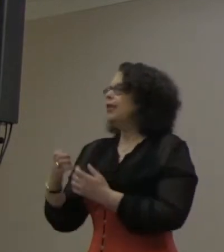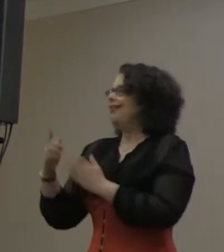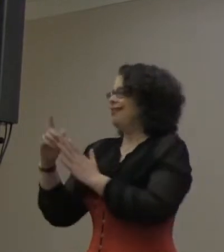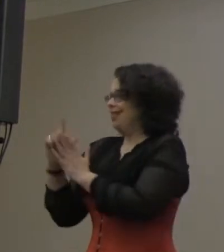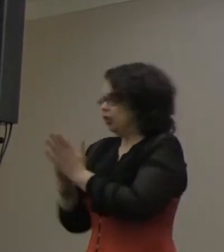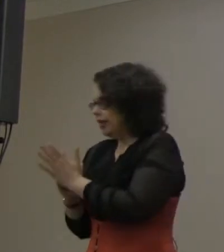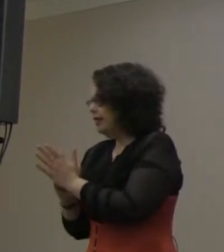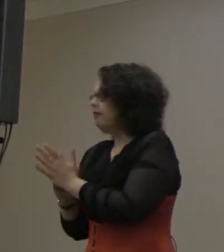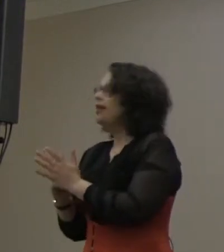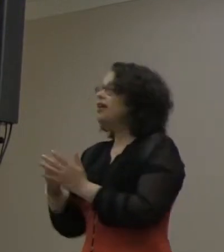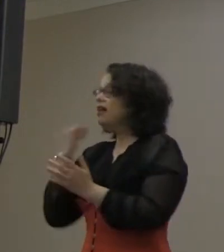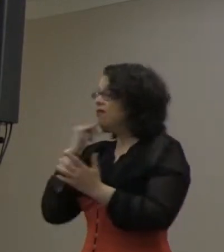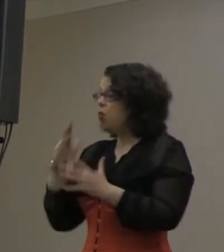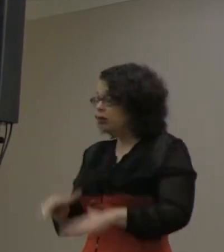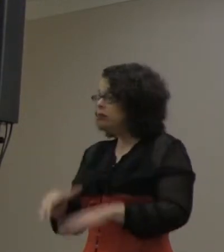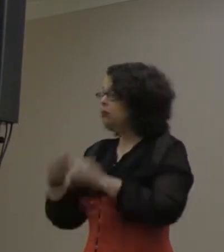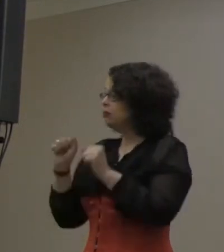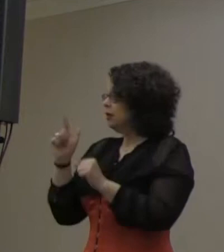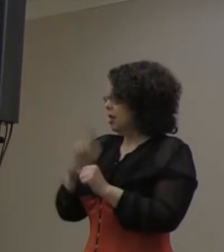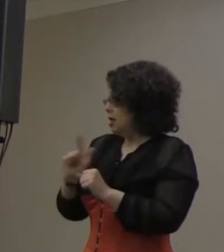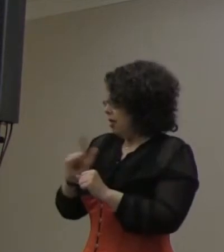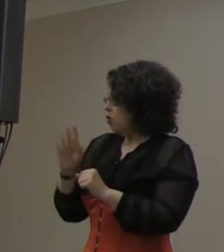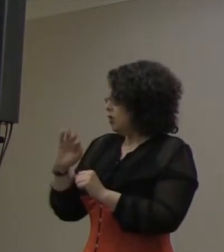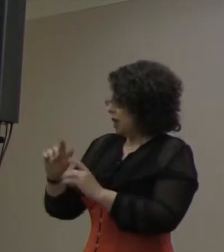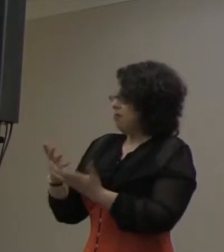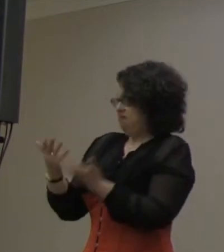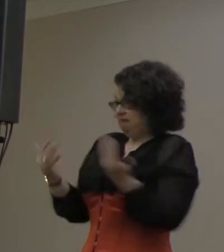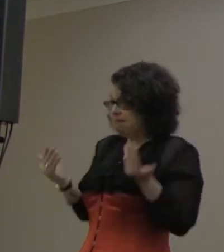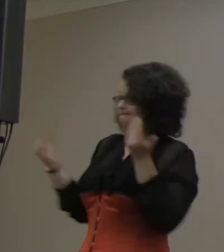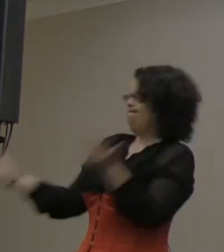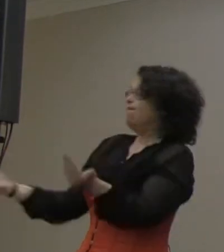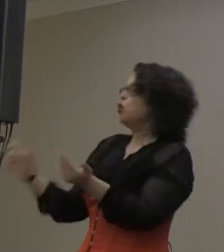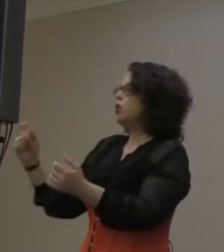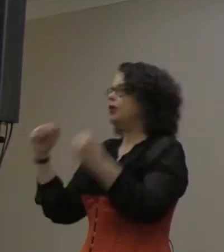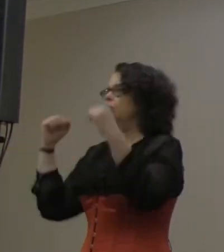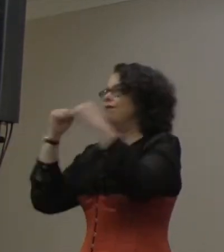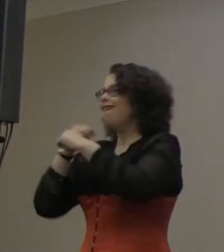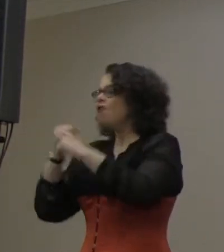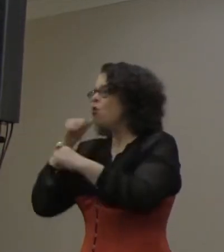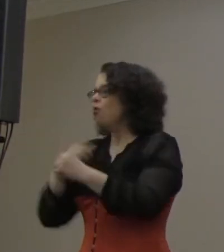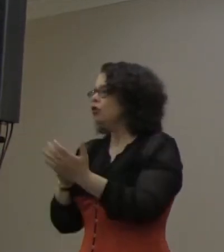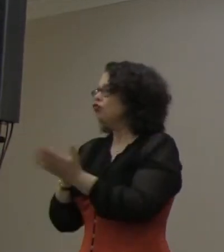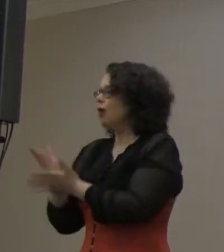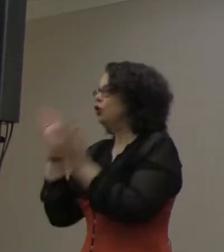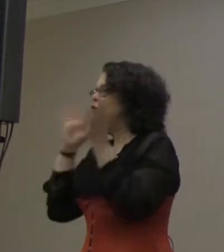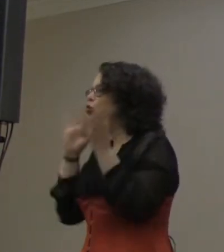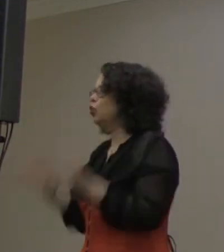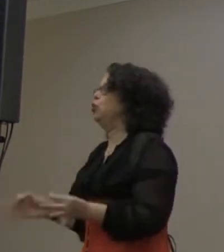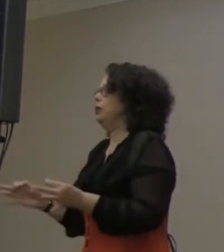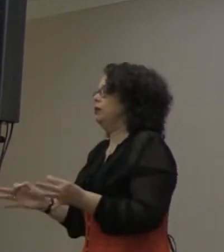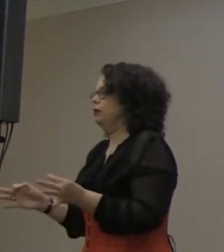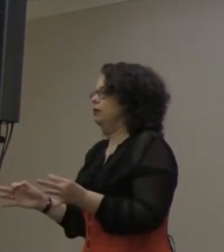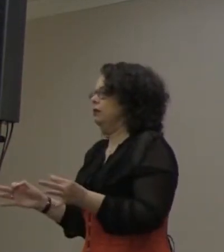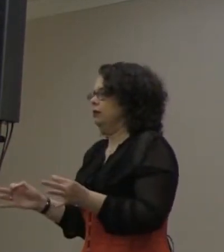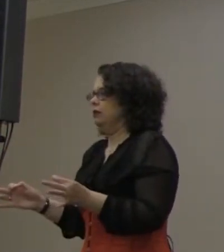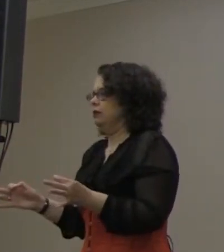engage freely in leather sex, then you need to fight for a woman's right to